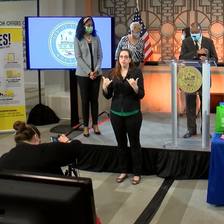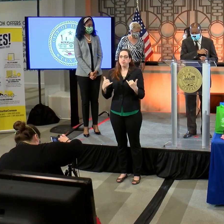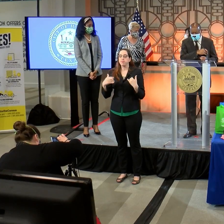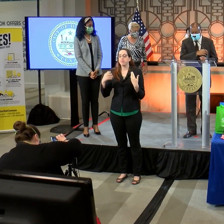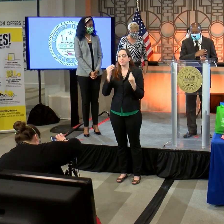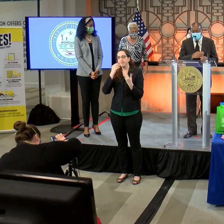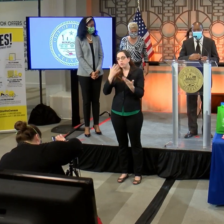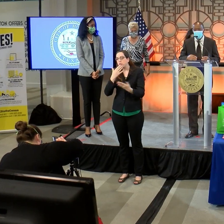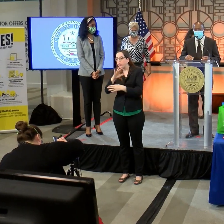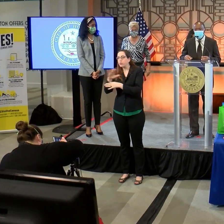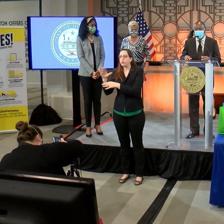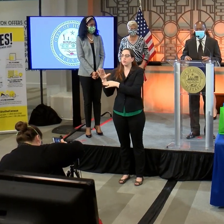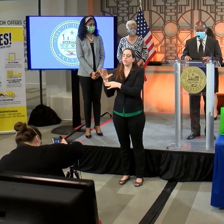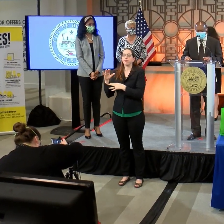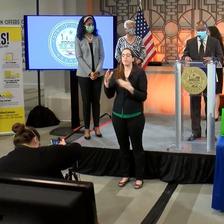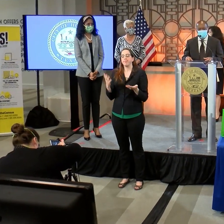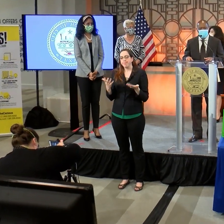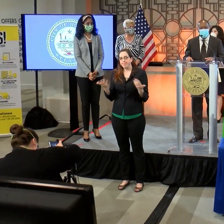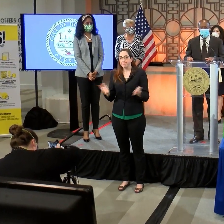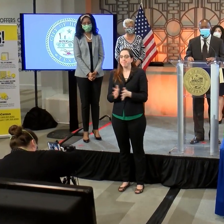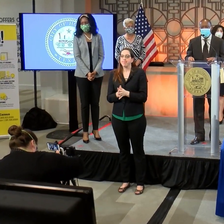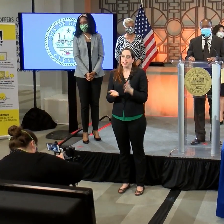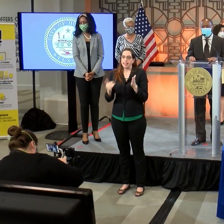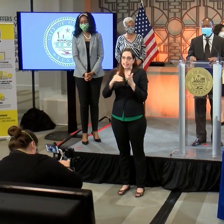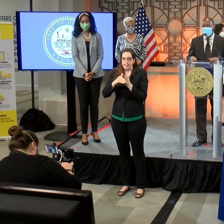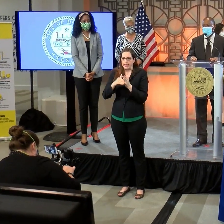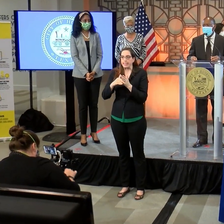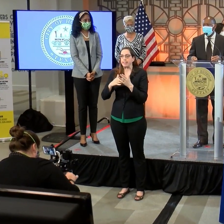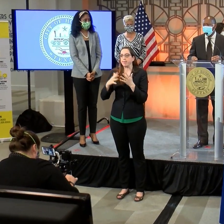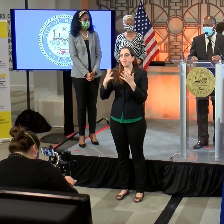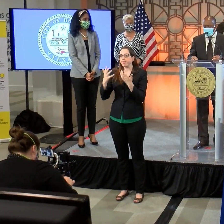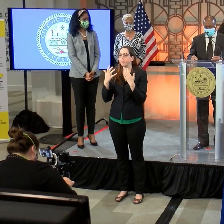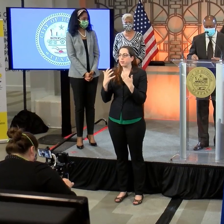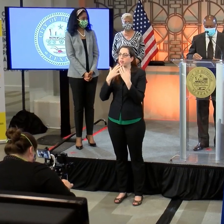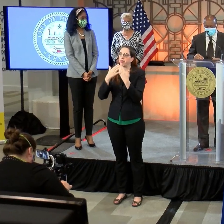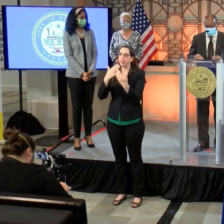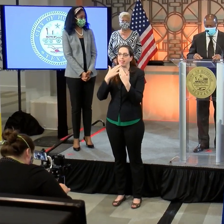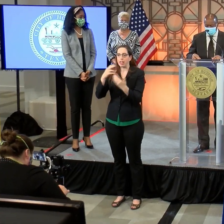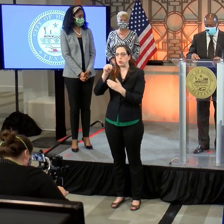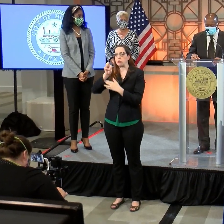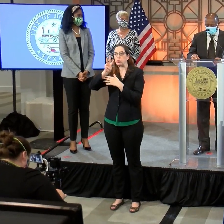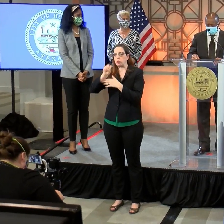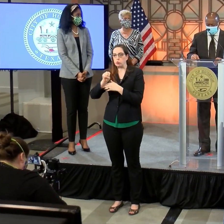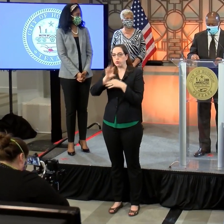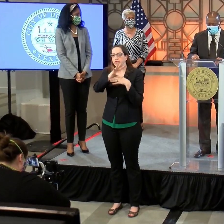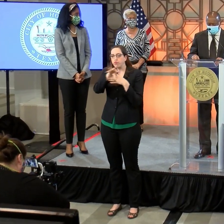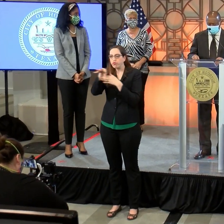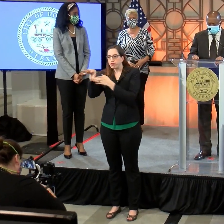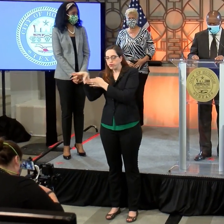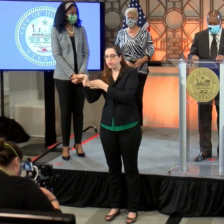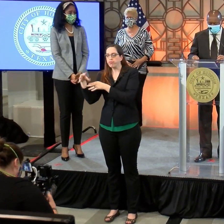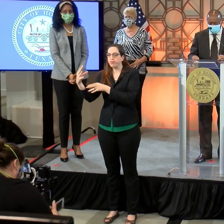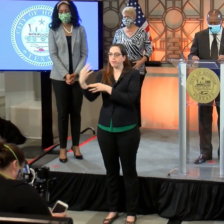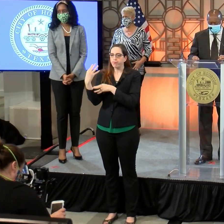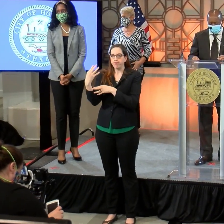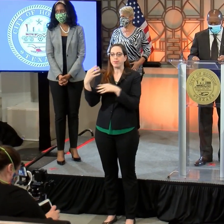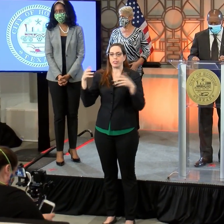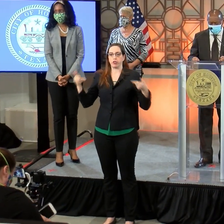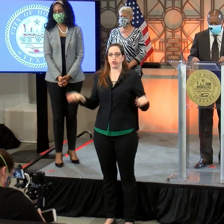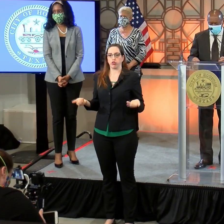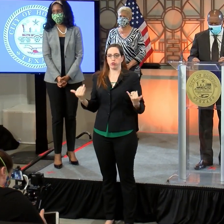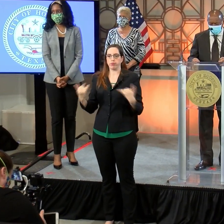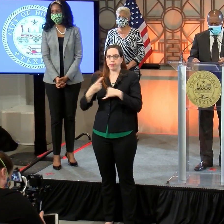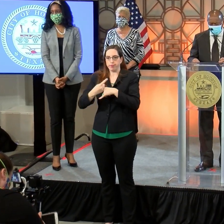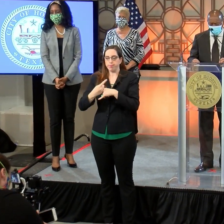And let me say good afternoon, and again, let me thank the media for covering this press conference